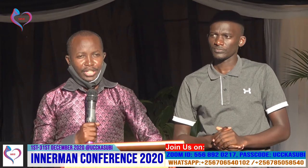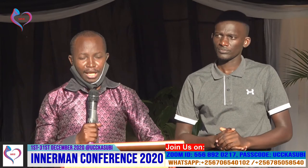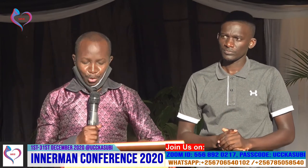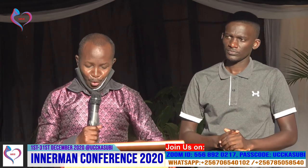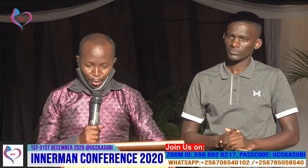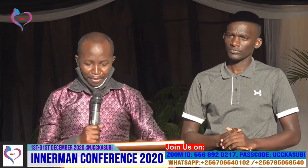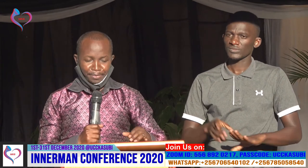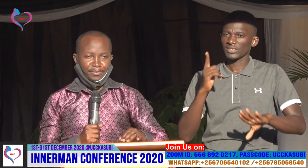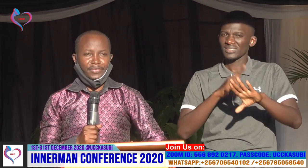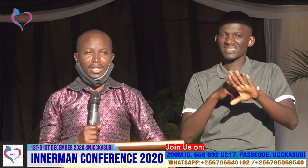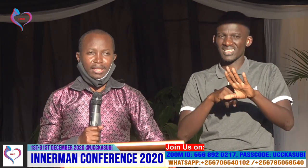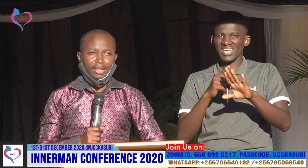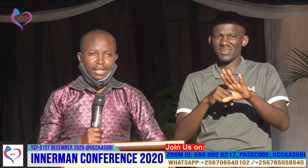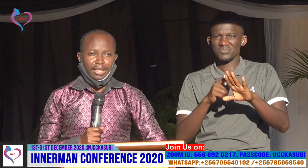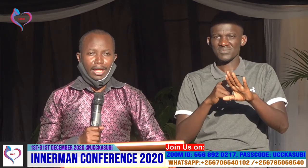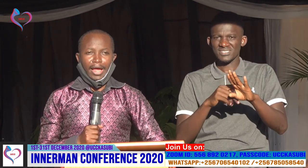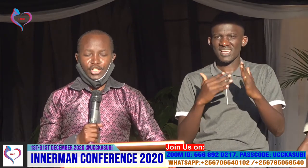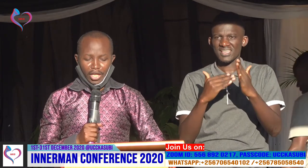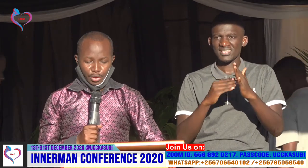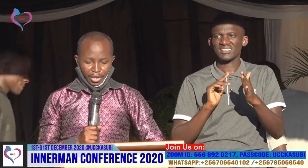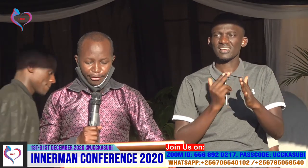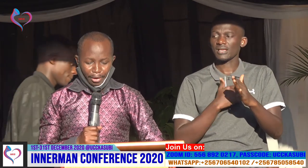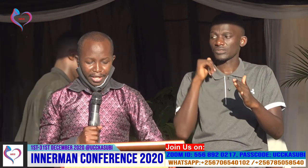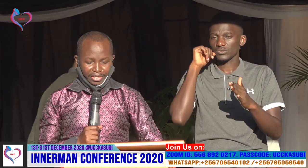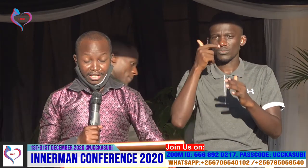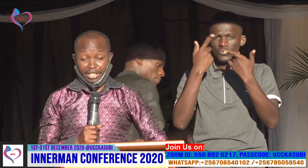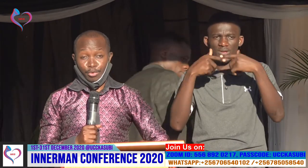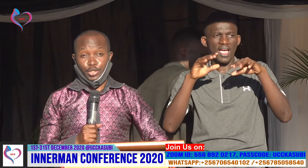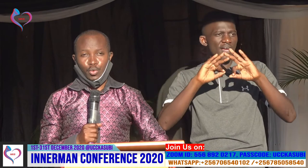that session. Time is against us.